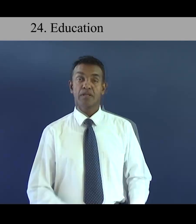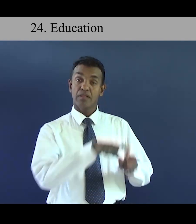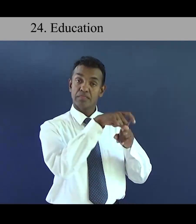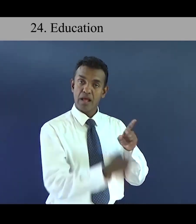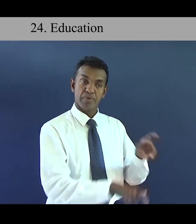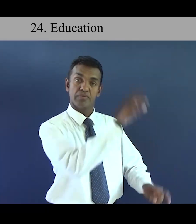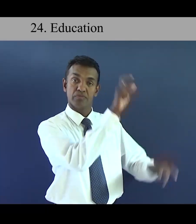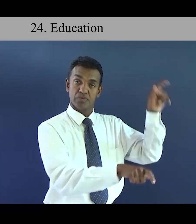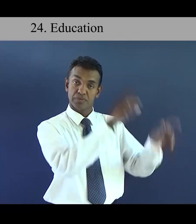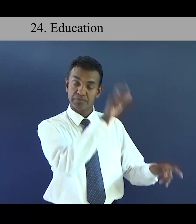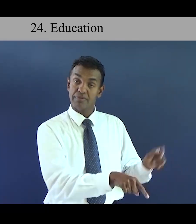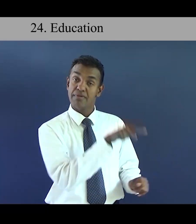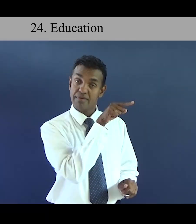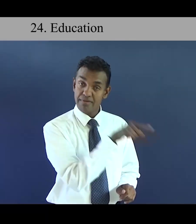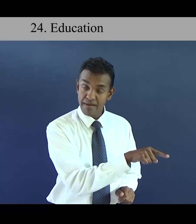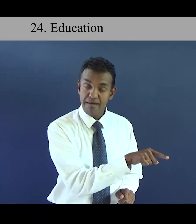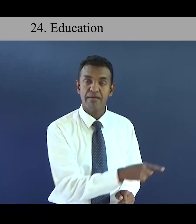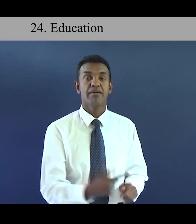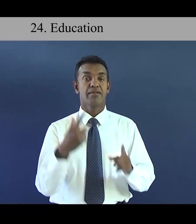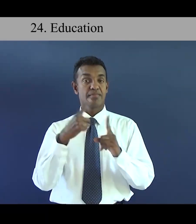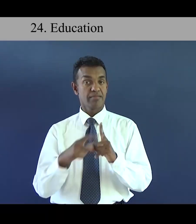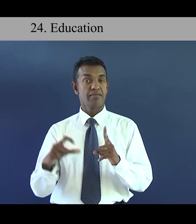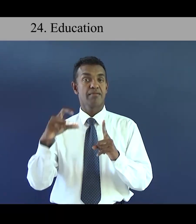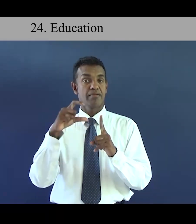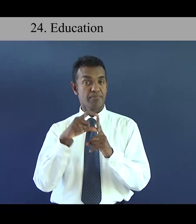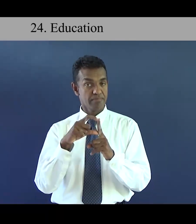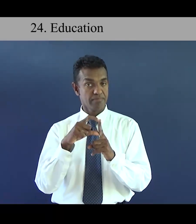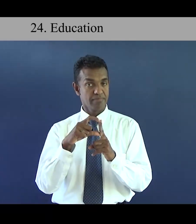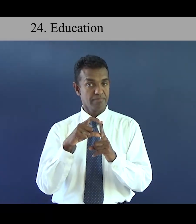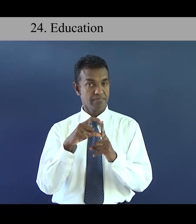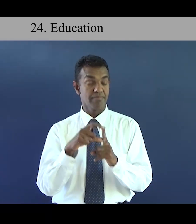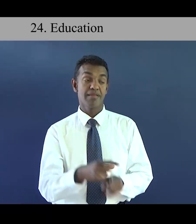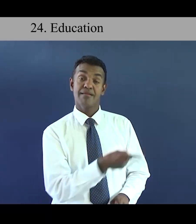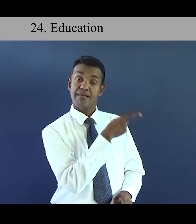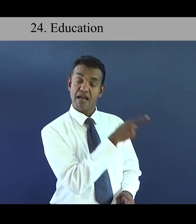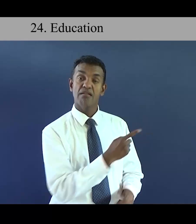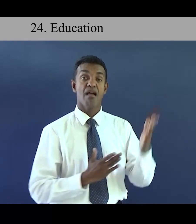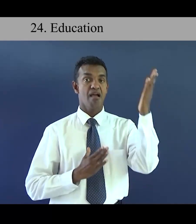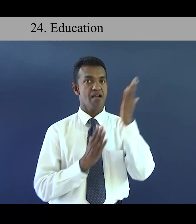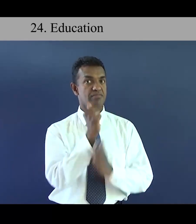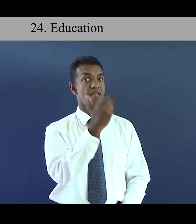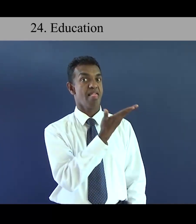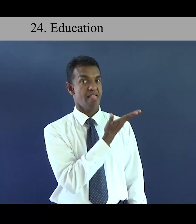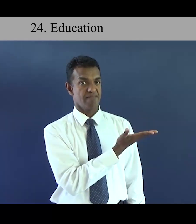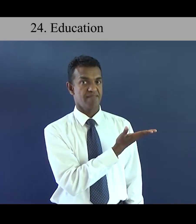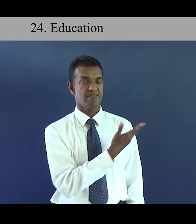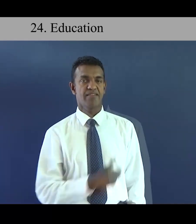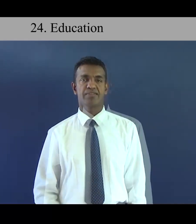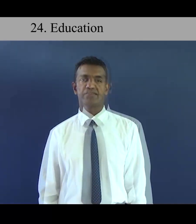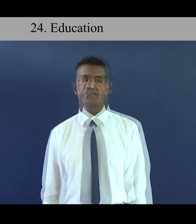Countries will make sure disabled people have the opportunity to go